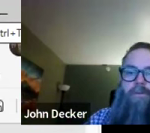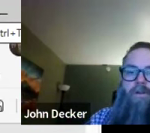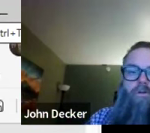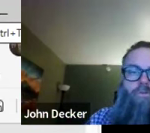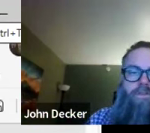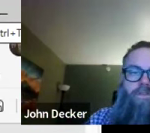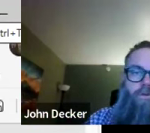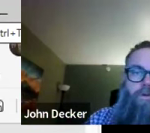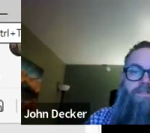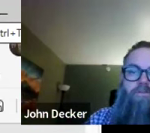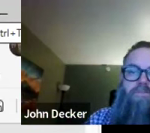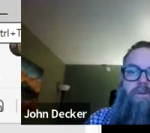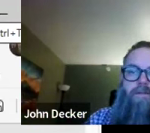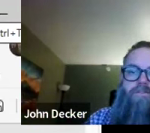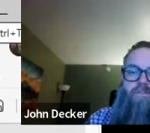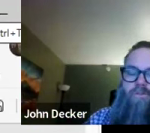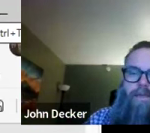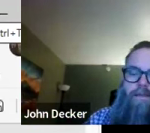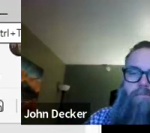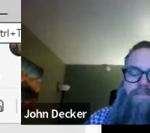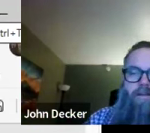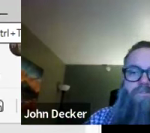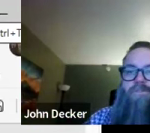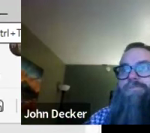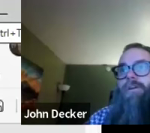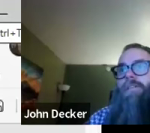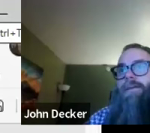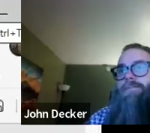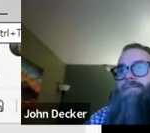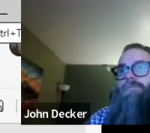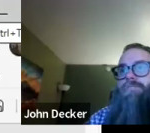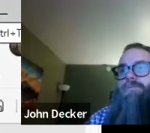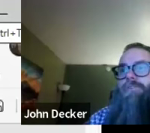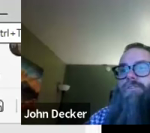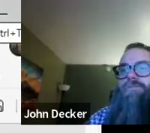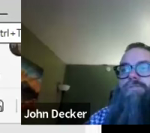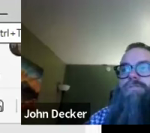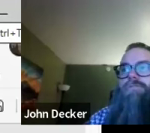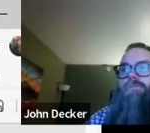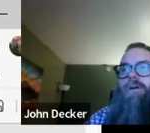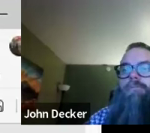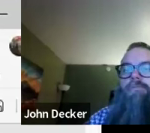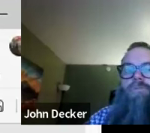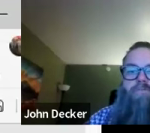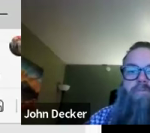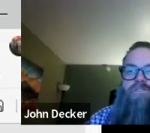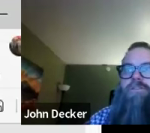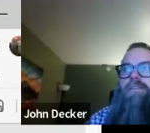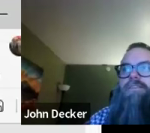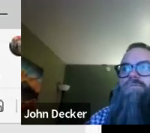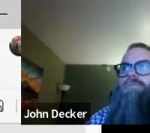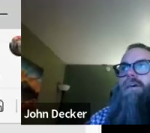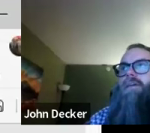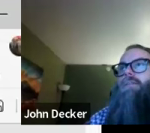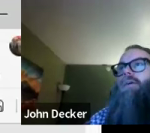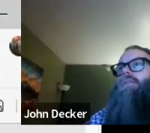hopefully a better story about all the work that you were doing as service providers to create amazing opportunities for our clients. So just encourage folks to review this information